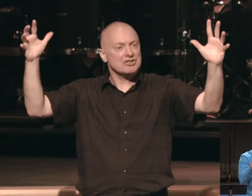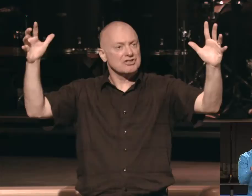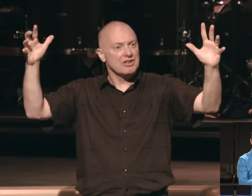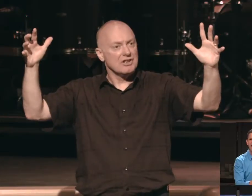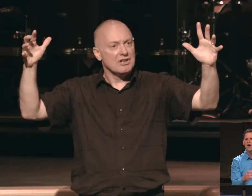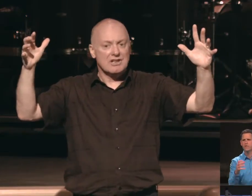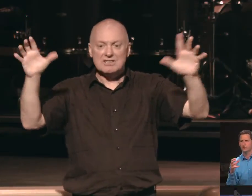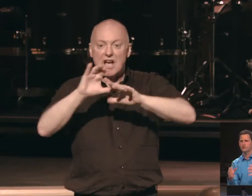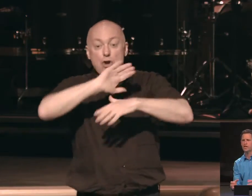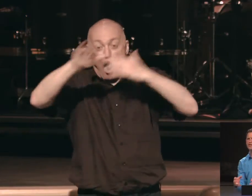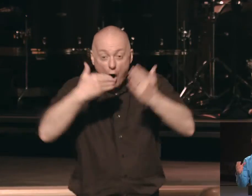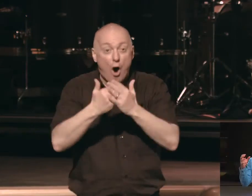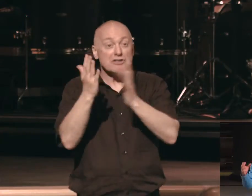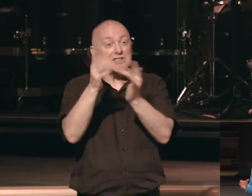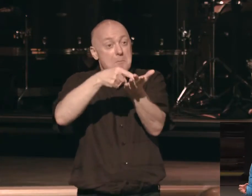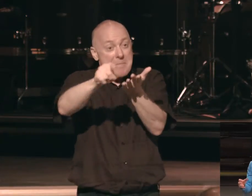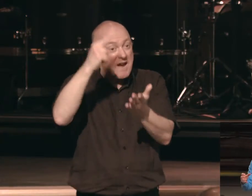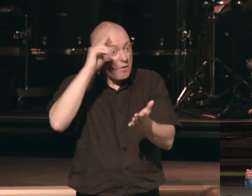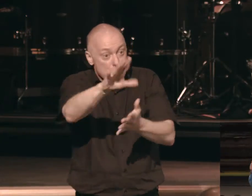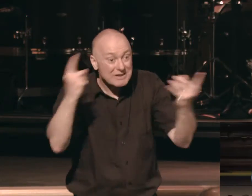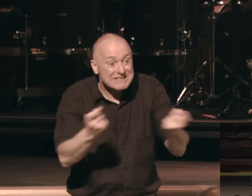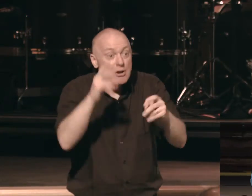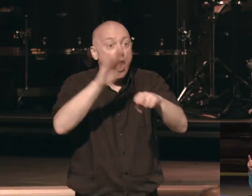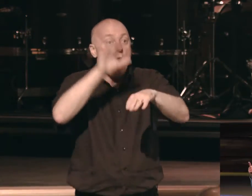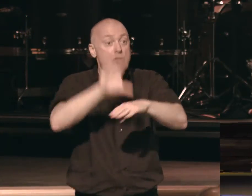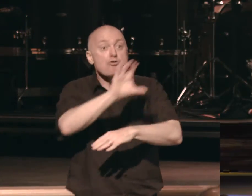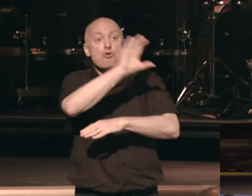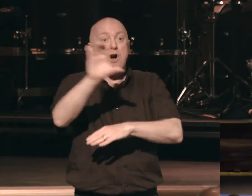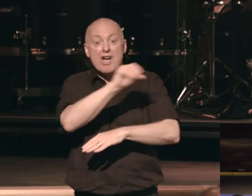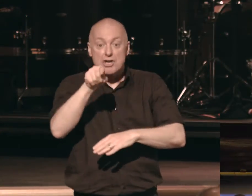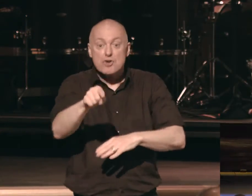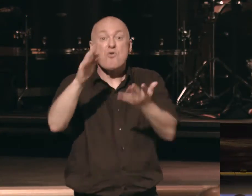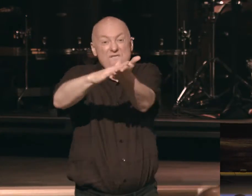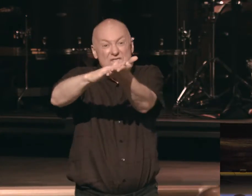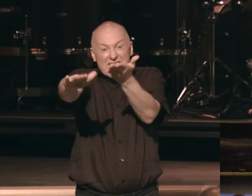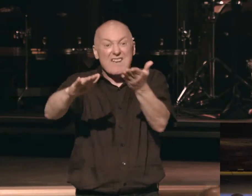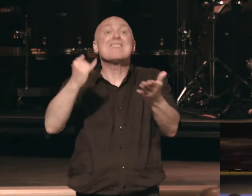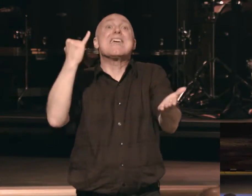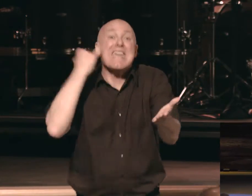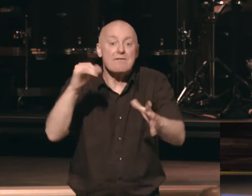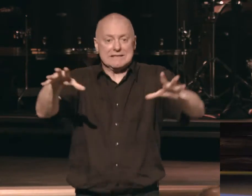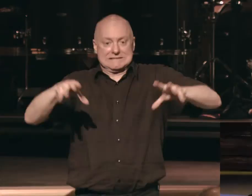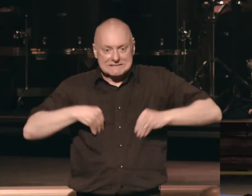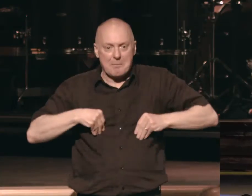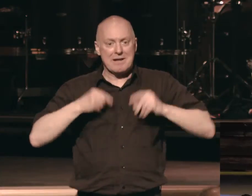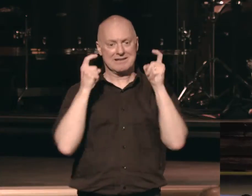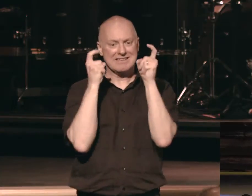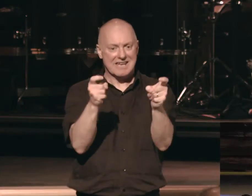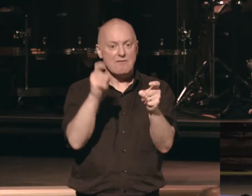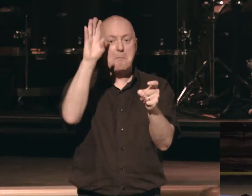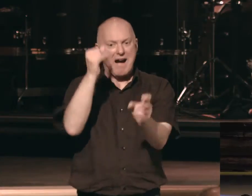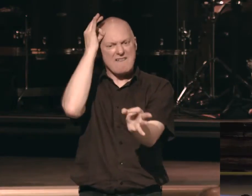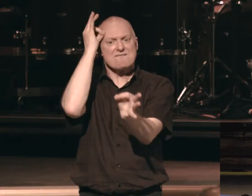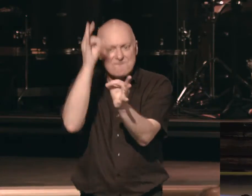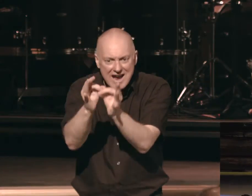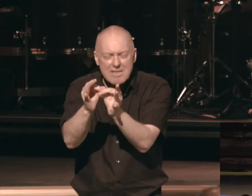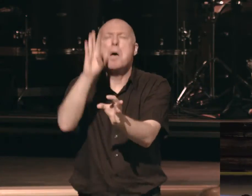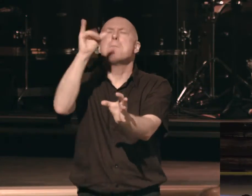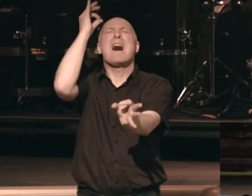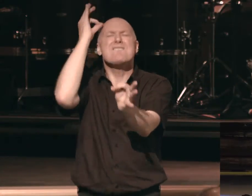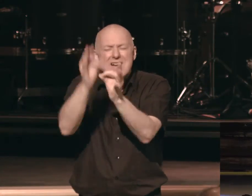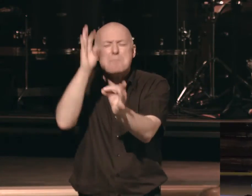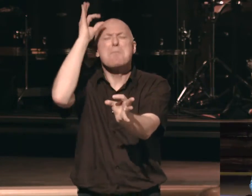He has paid for your sins on the cross, and you are forgiven if you accept this gift by faith. By faith, by